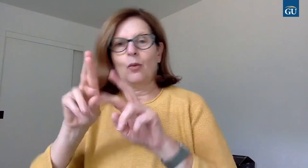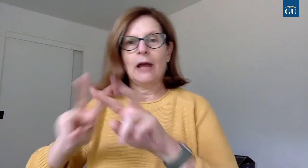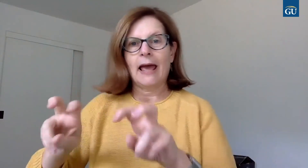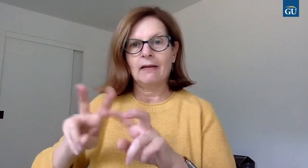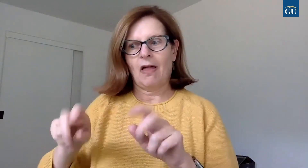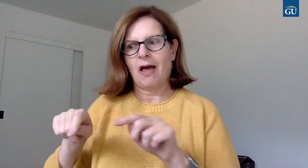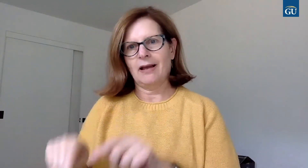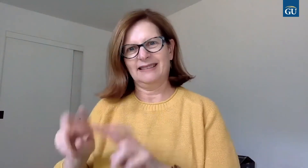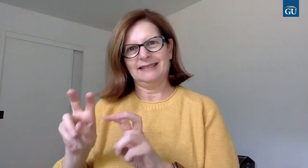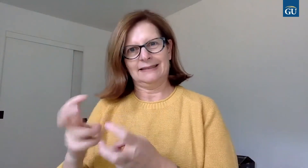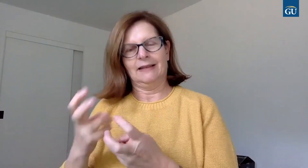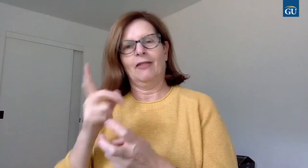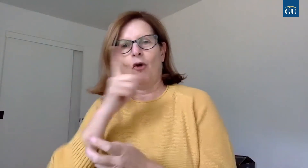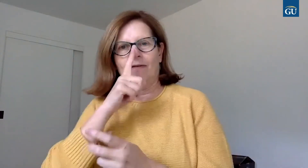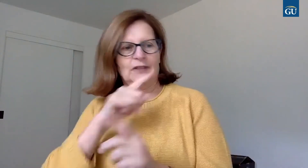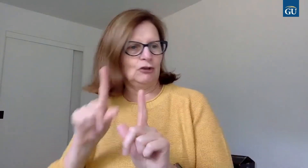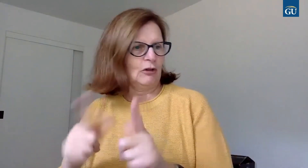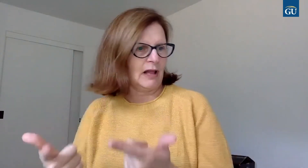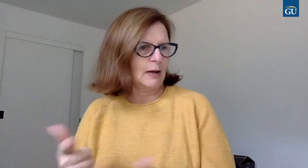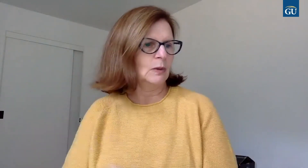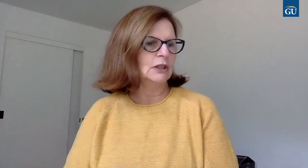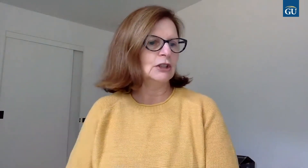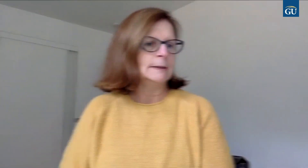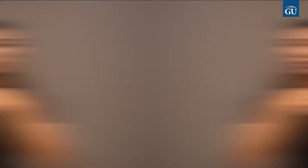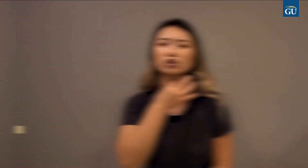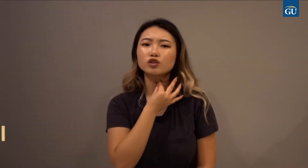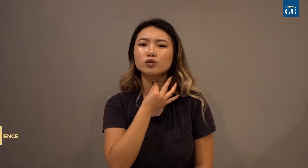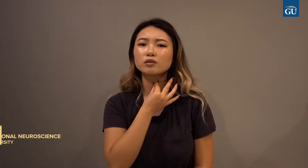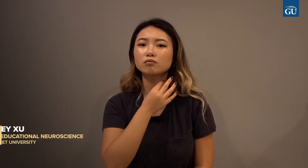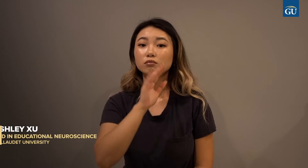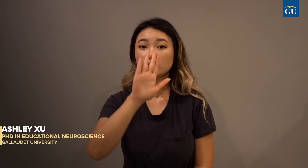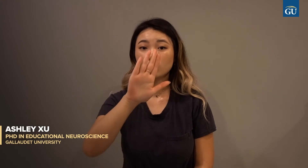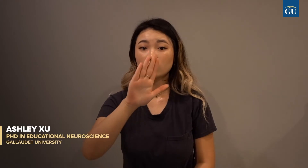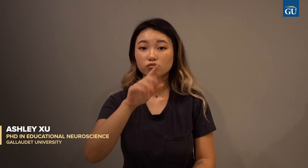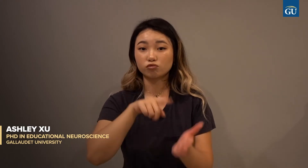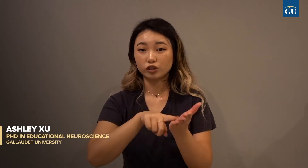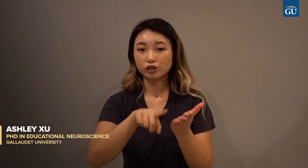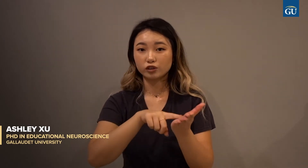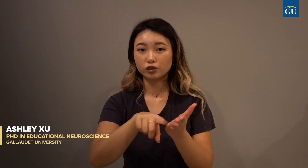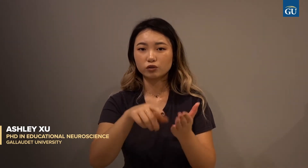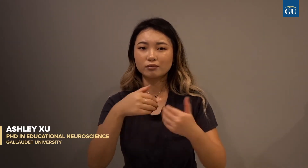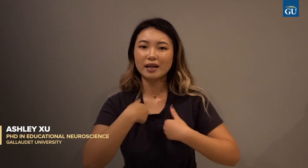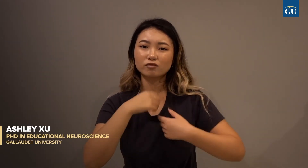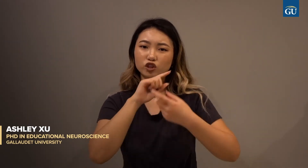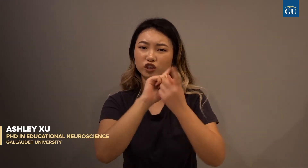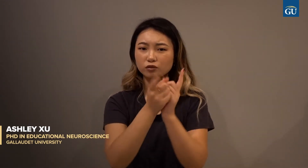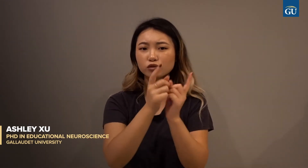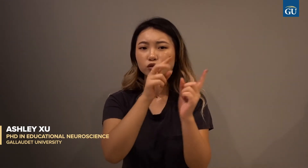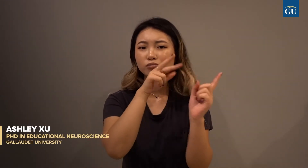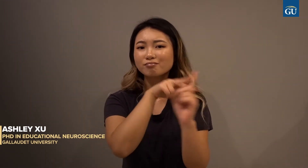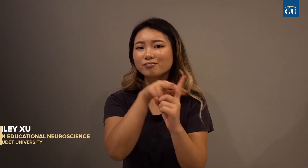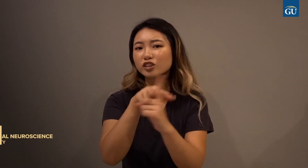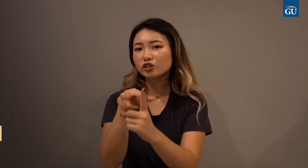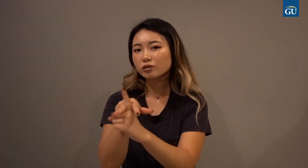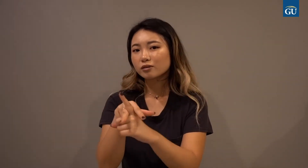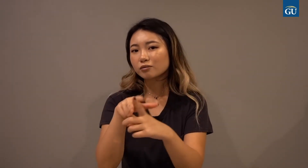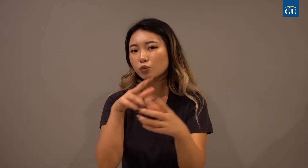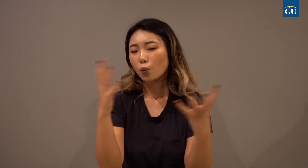see how people understand or analyze this artificial language. What are the translational implications of your work?